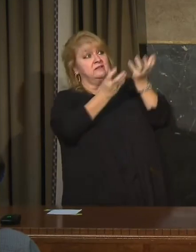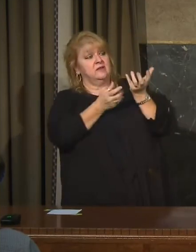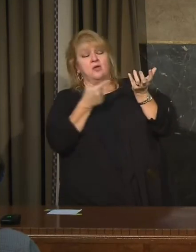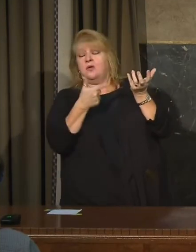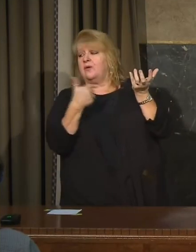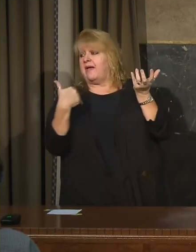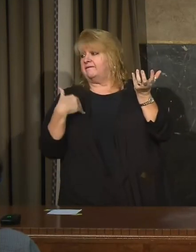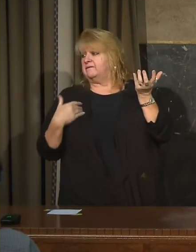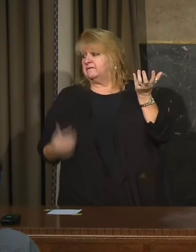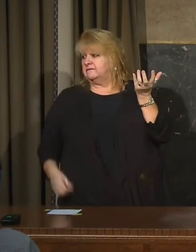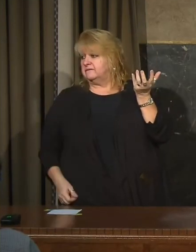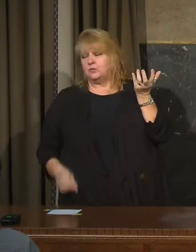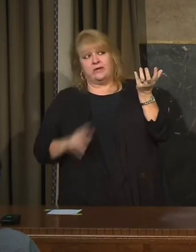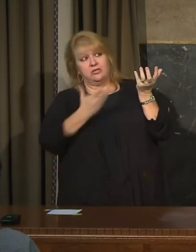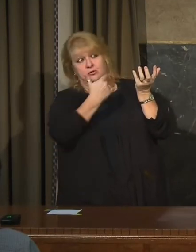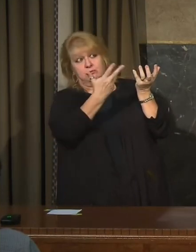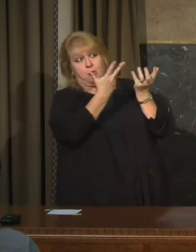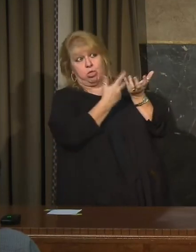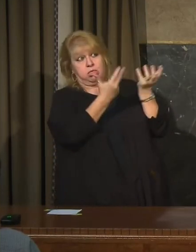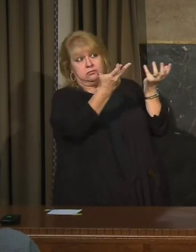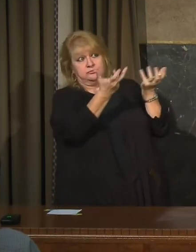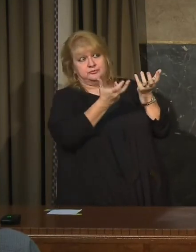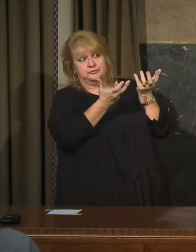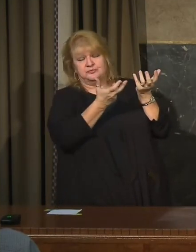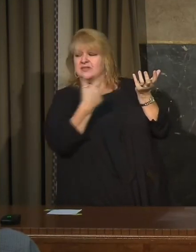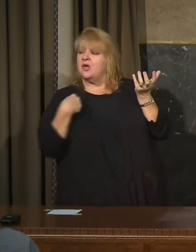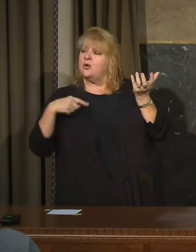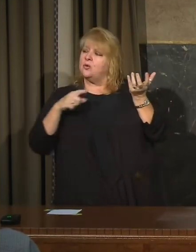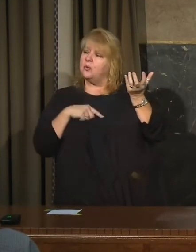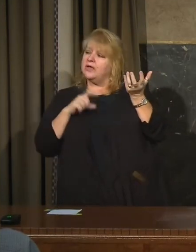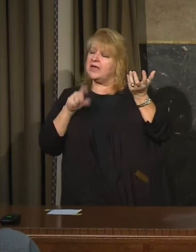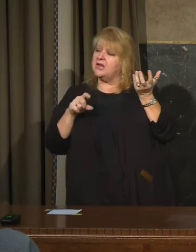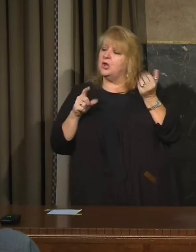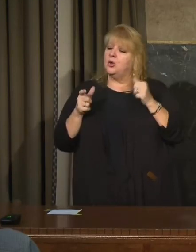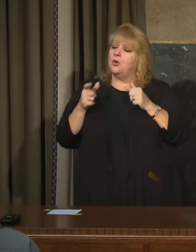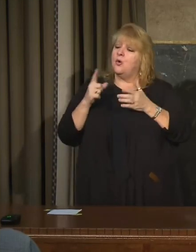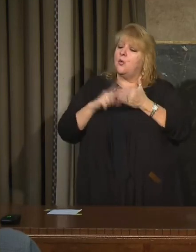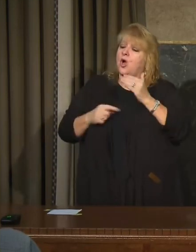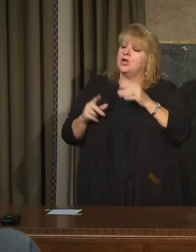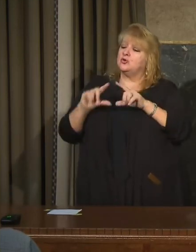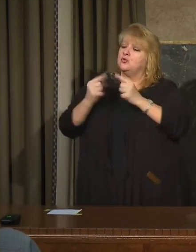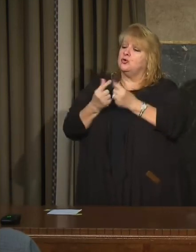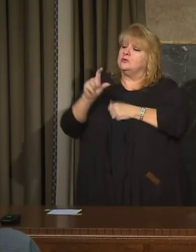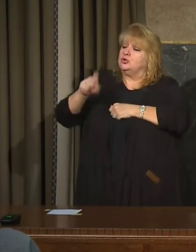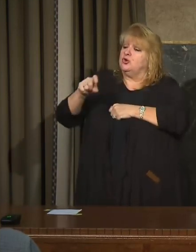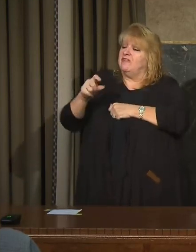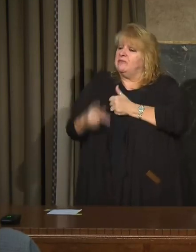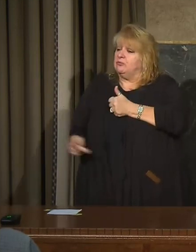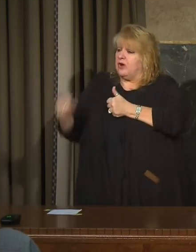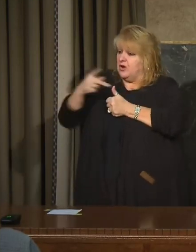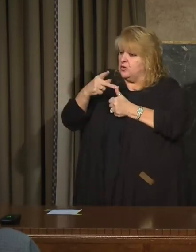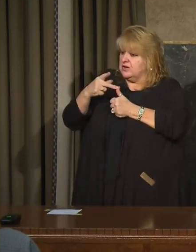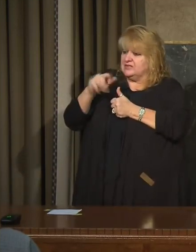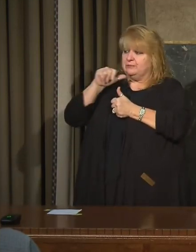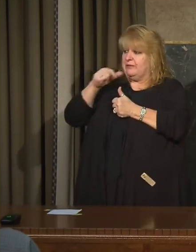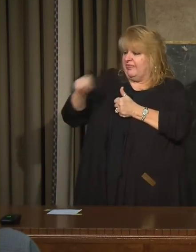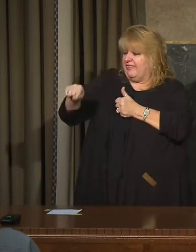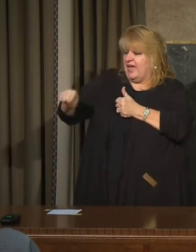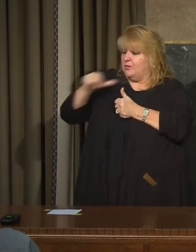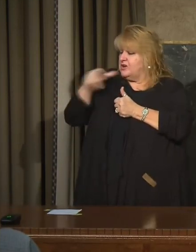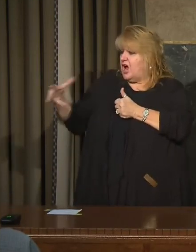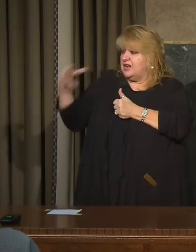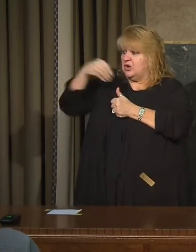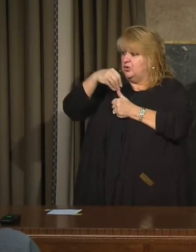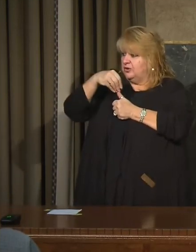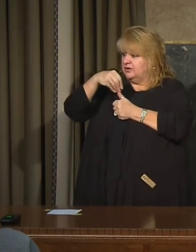think you can have a discussion about what groups should have been prioritized that weren't and have that debate. At the end of the day, you know, there